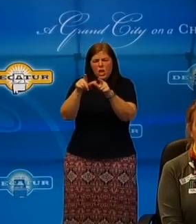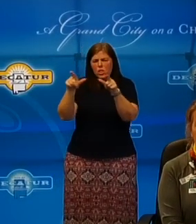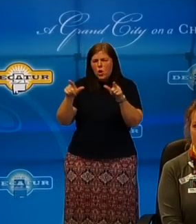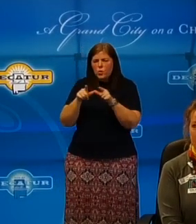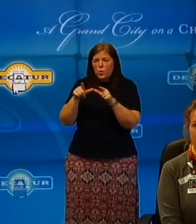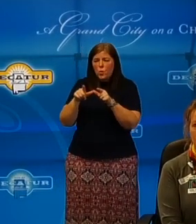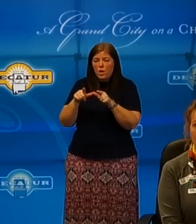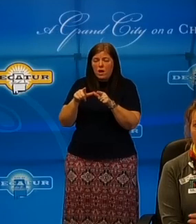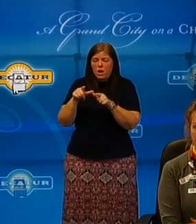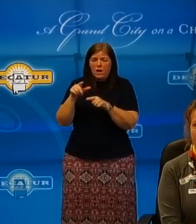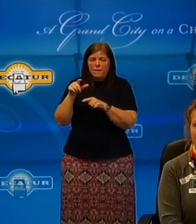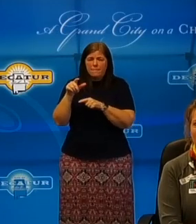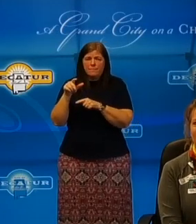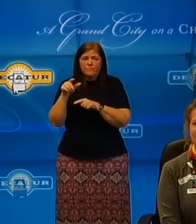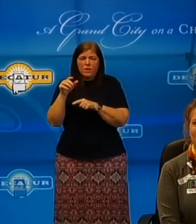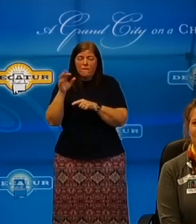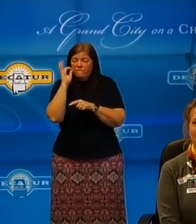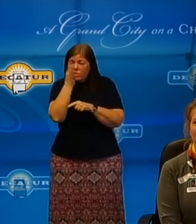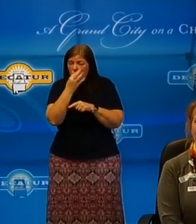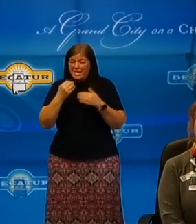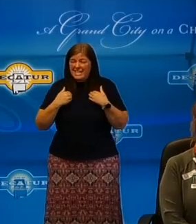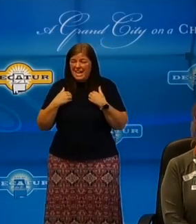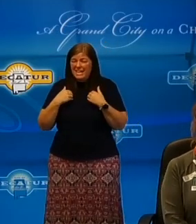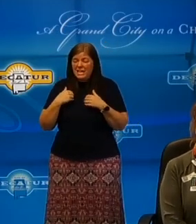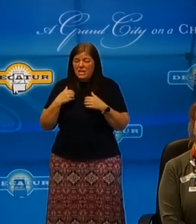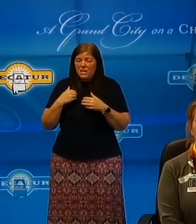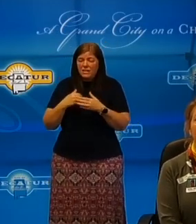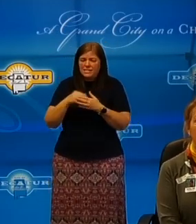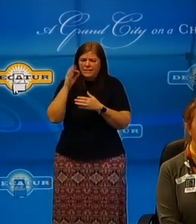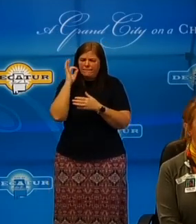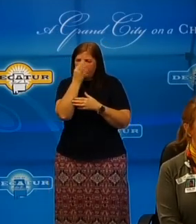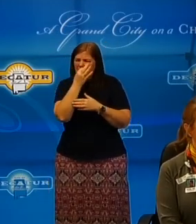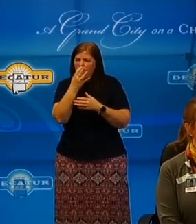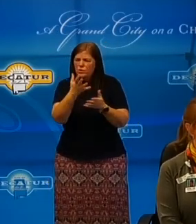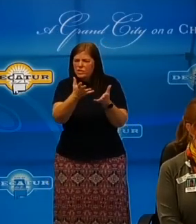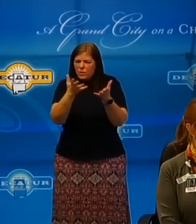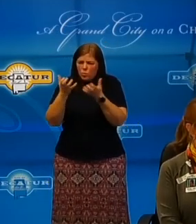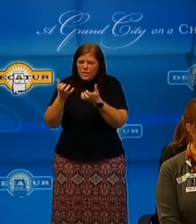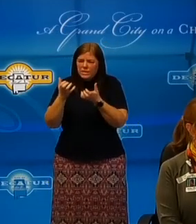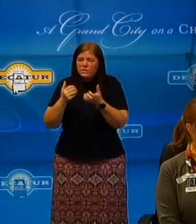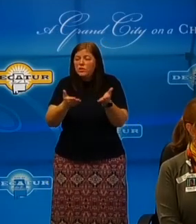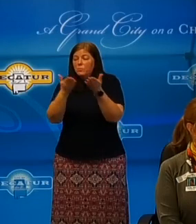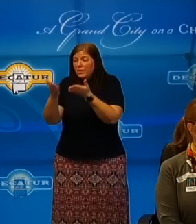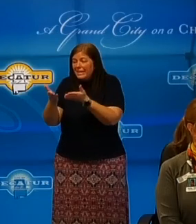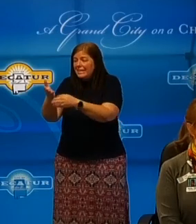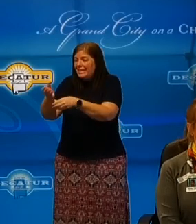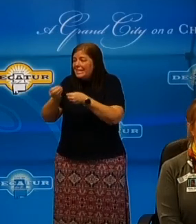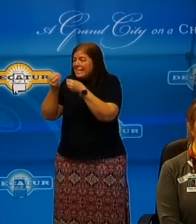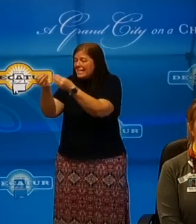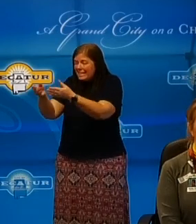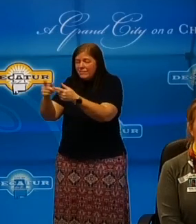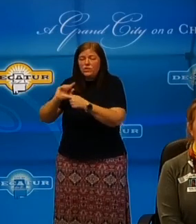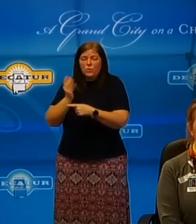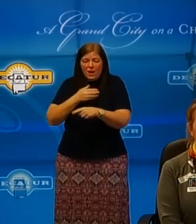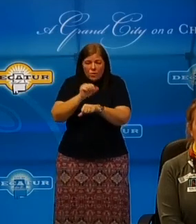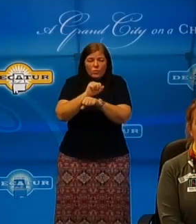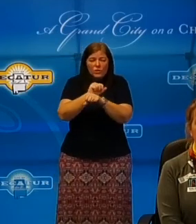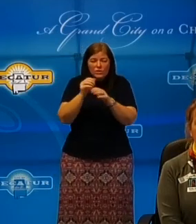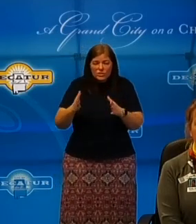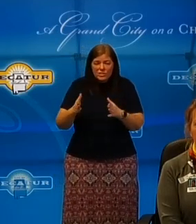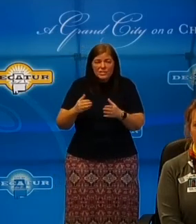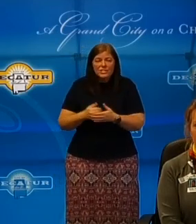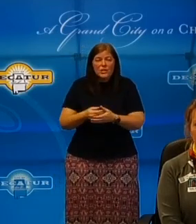that obviously they would not be able to use, and they wanted to know if we could have those. And so they